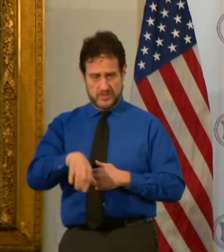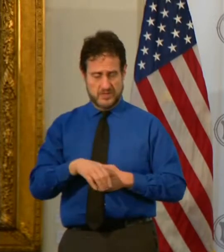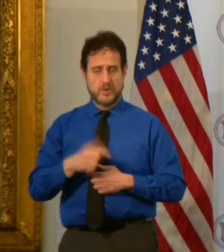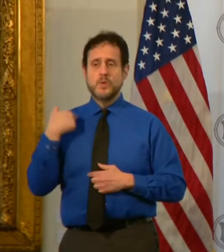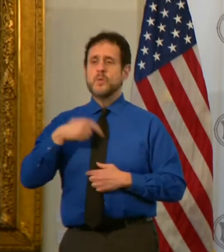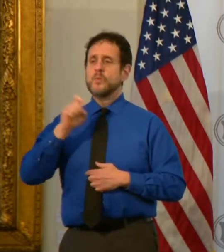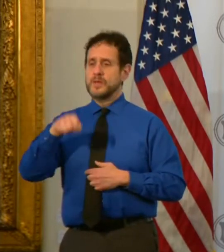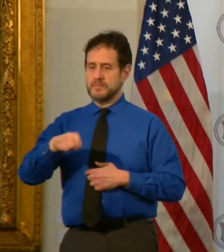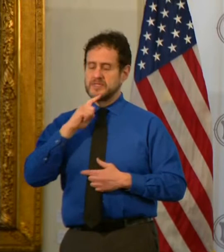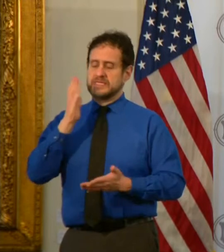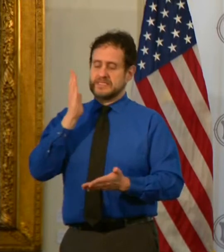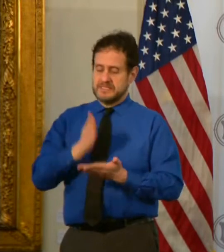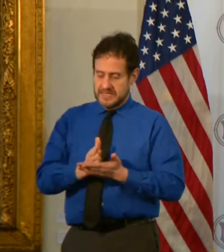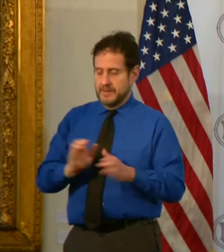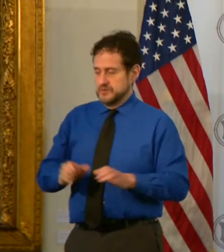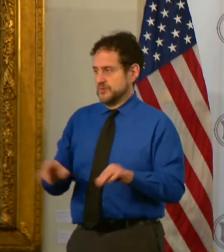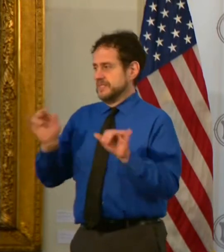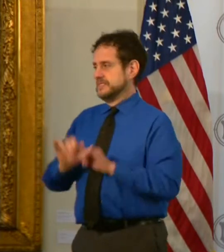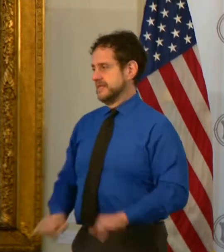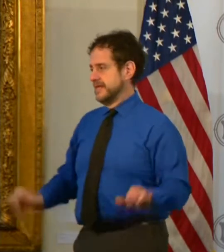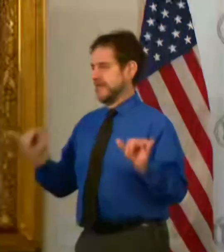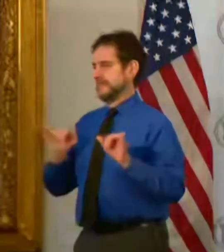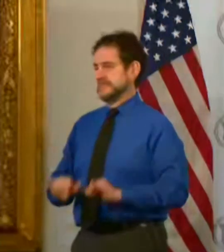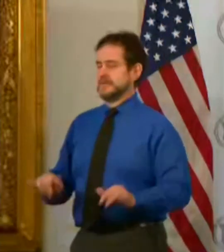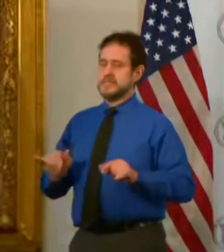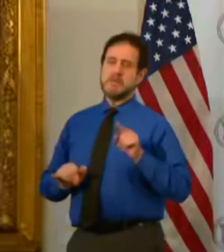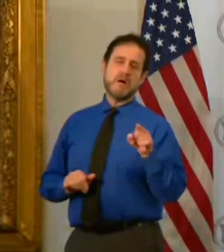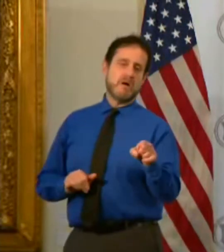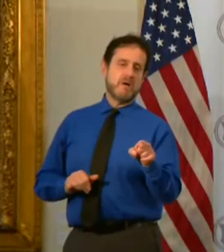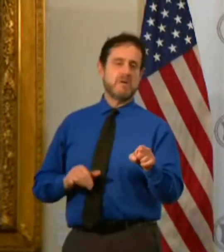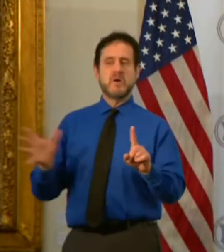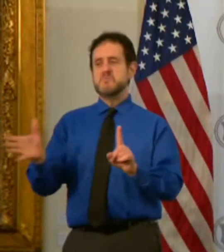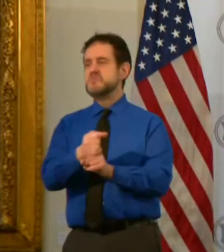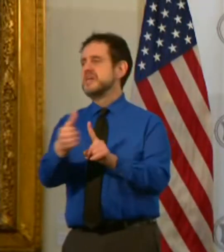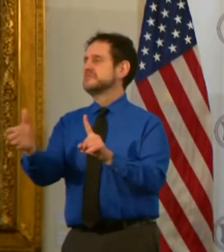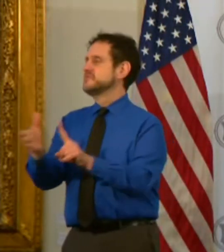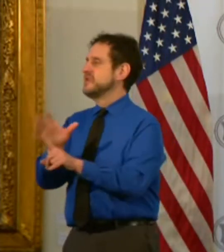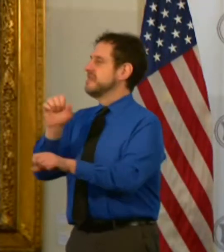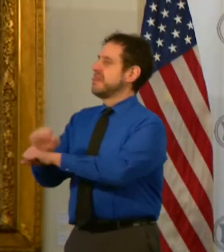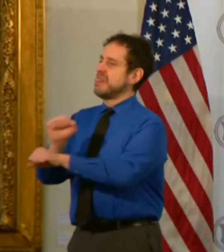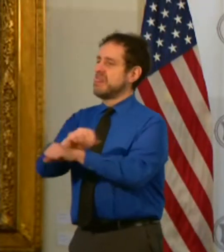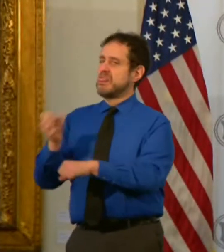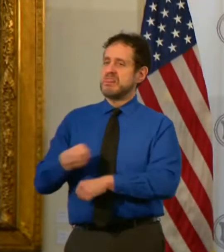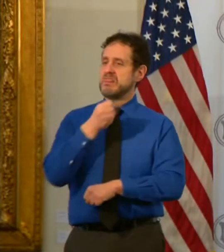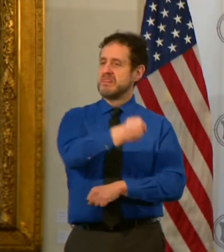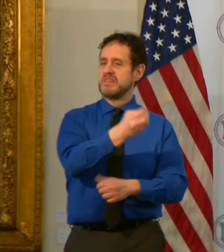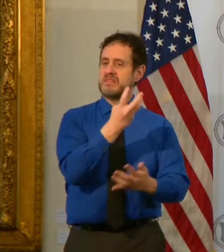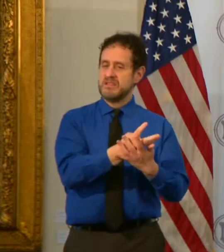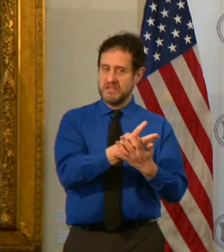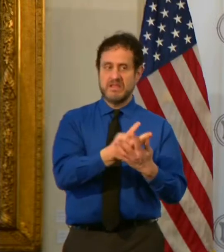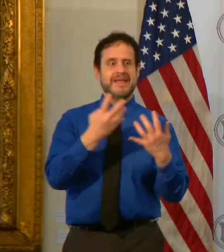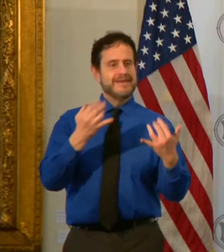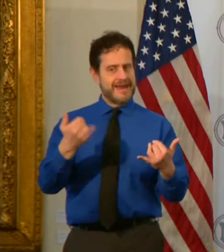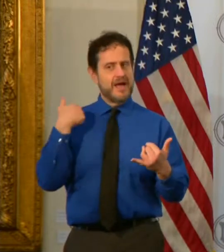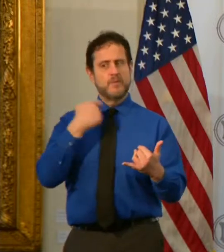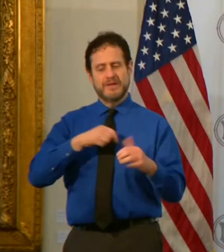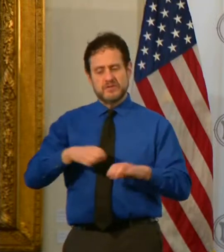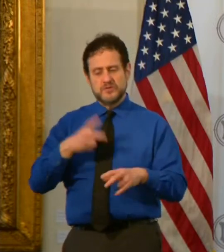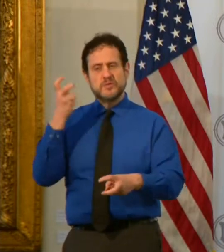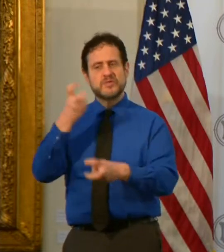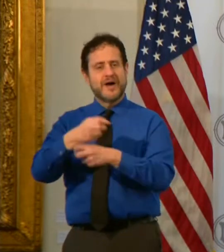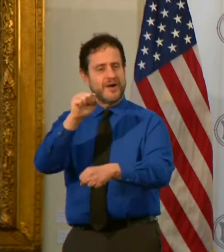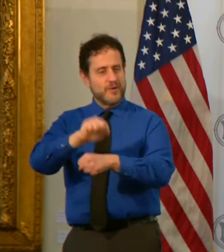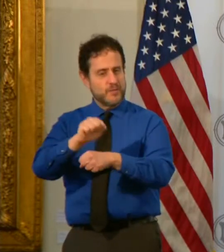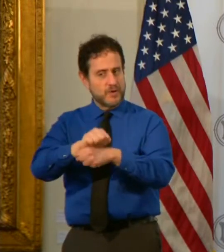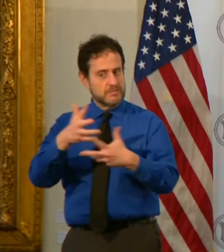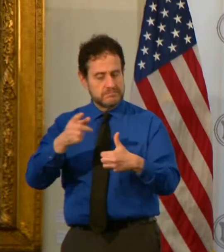we have to stop doing the things that have not made us safer and doing the hard work of accountability